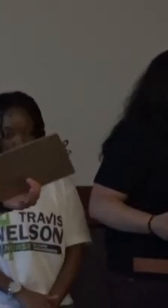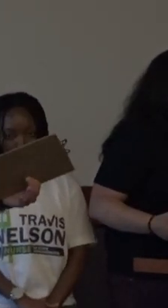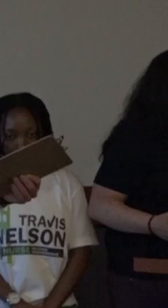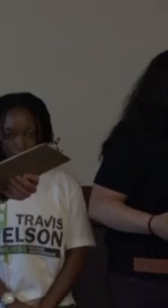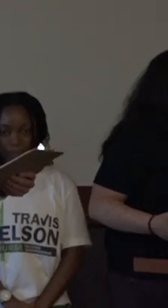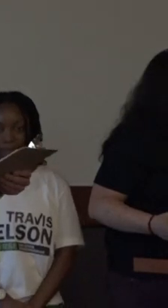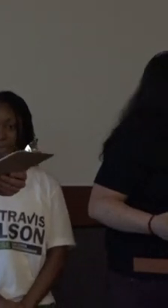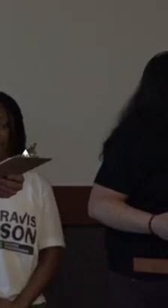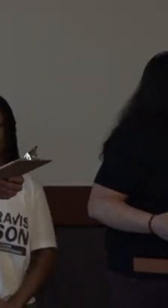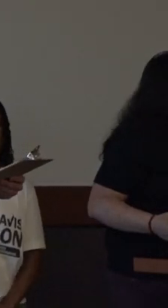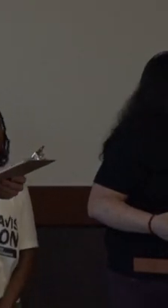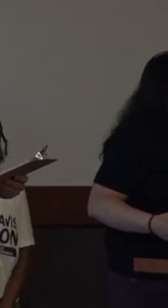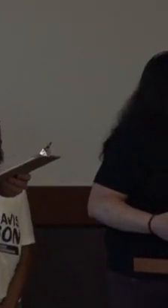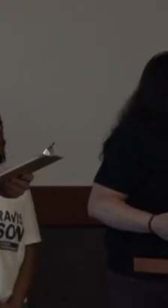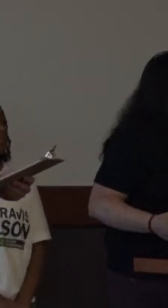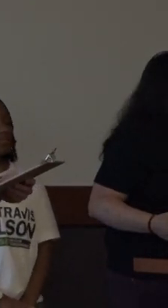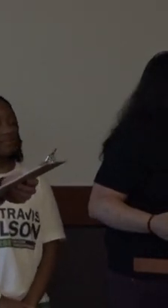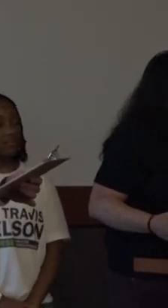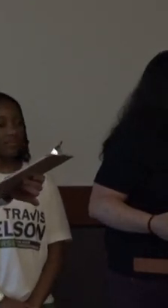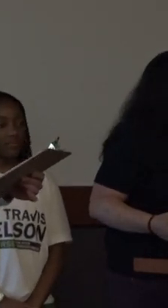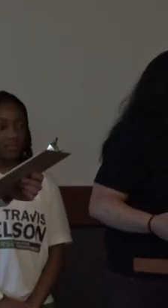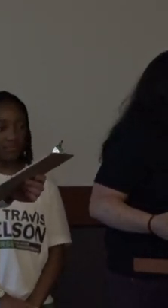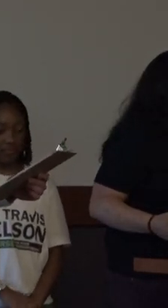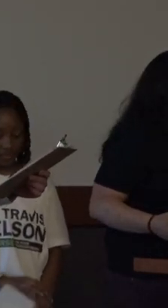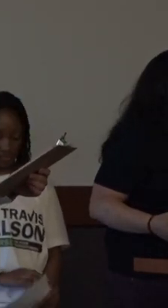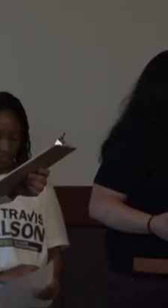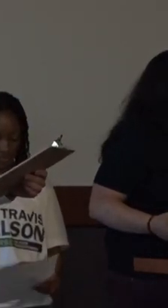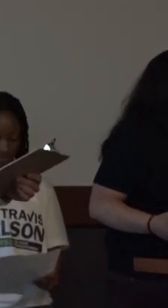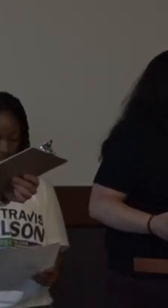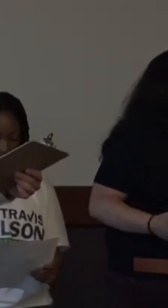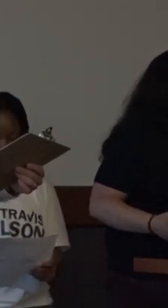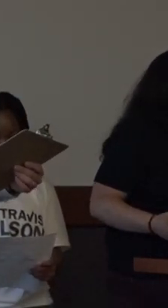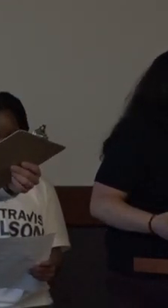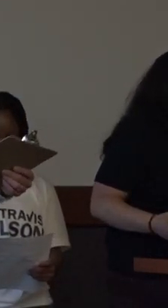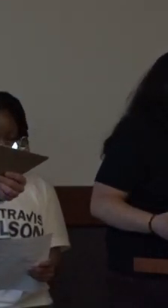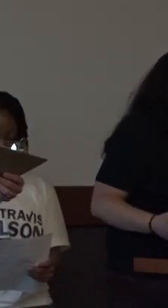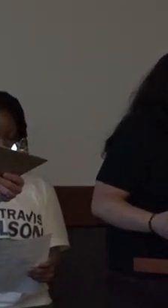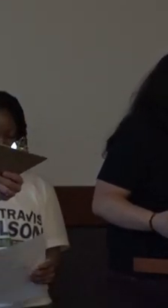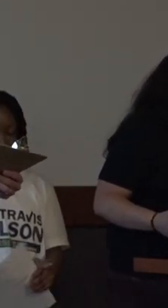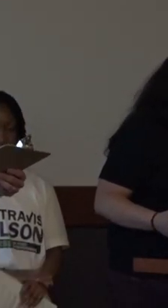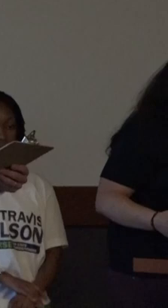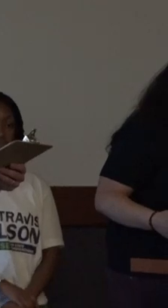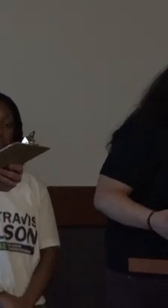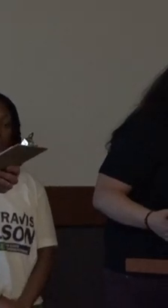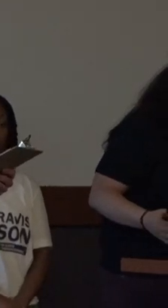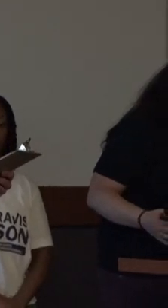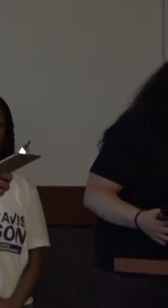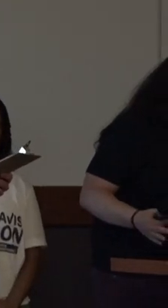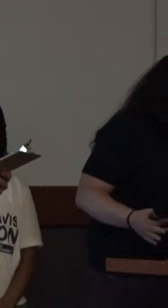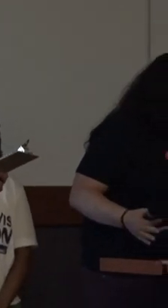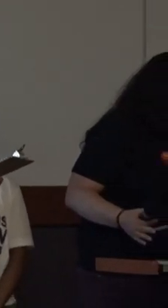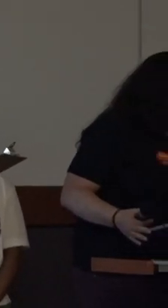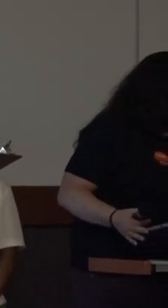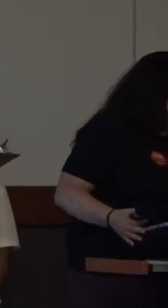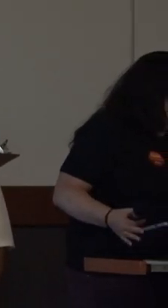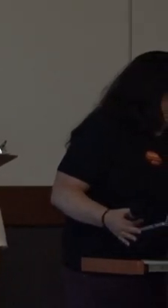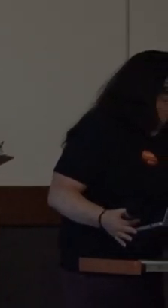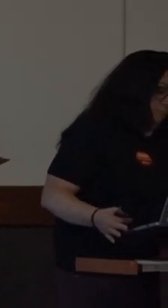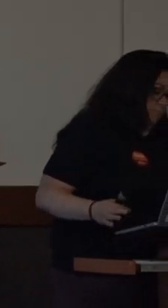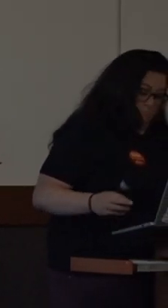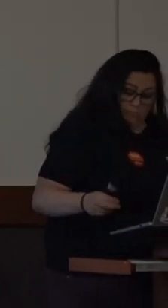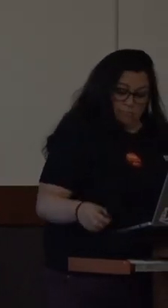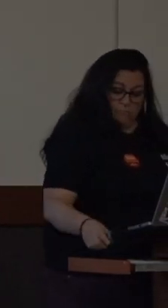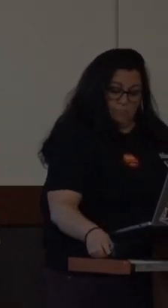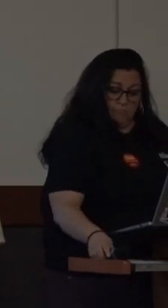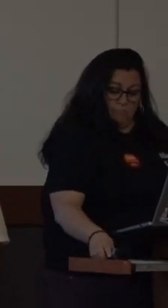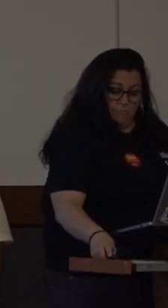expectation reminders for our assembly. Number one, we're going to be respectful of our speakers, so no side conversations. We want to be mindful of